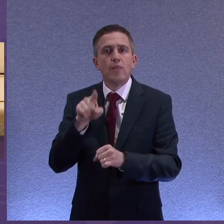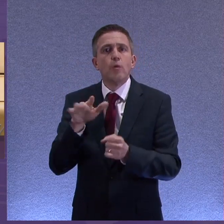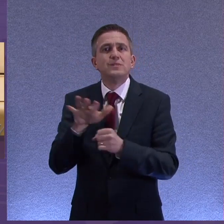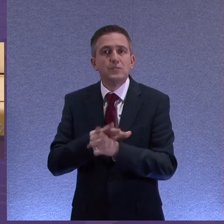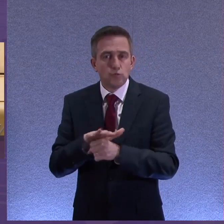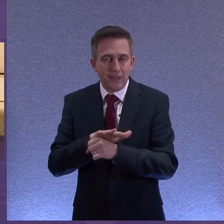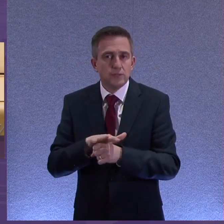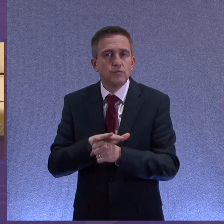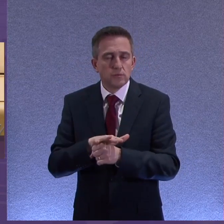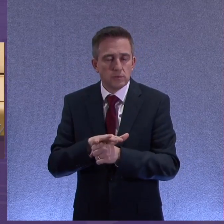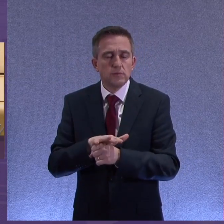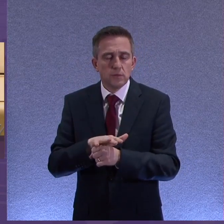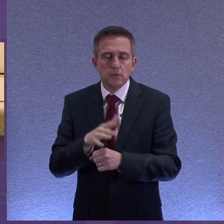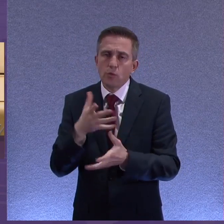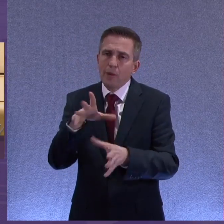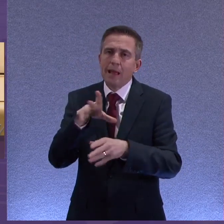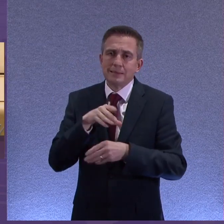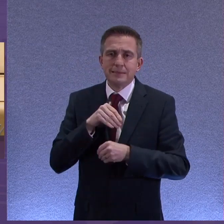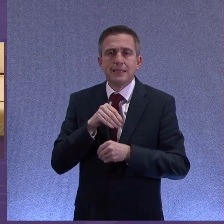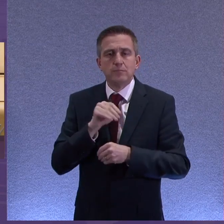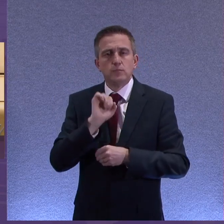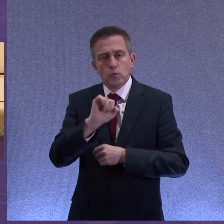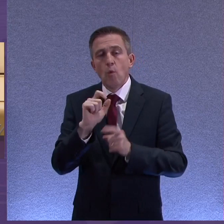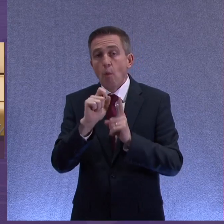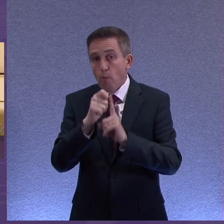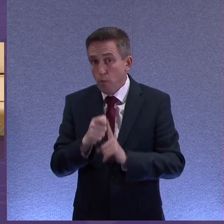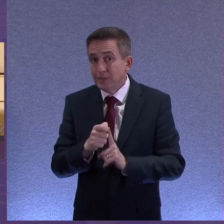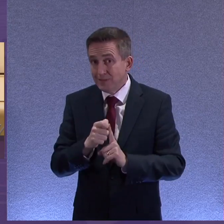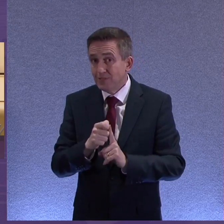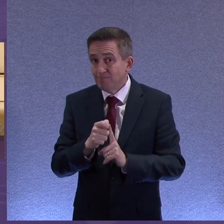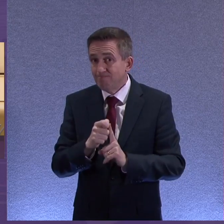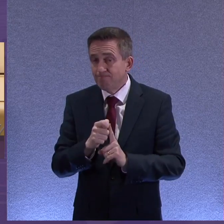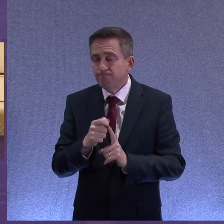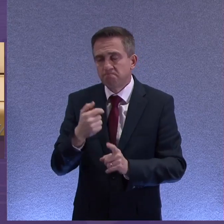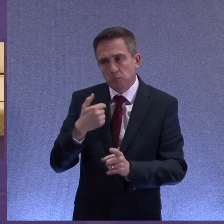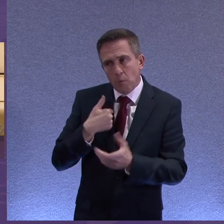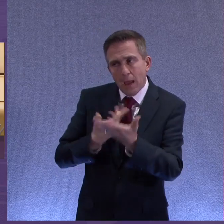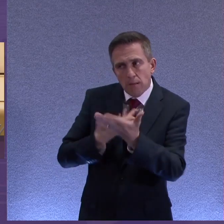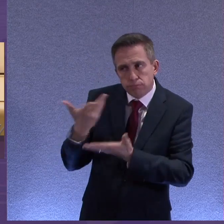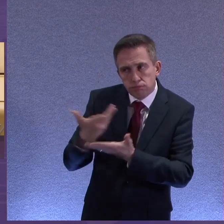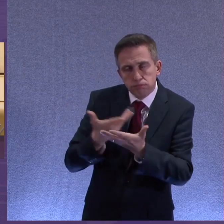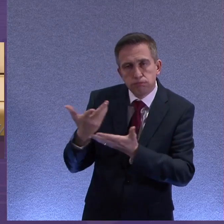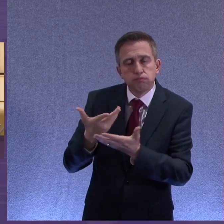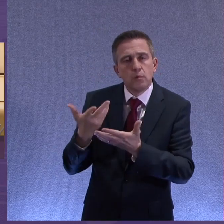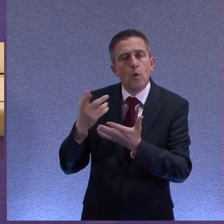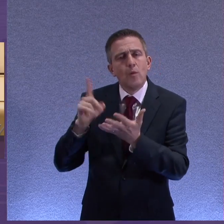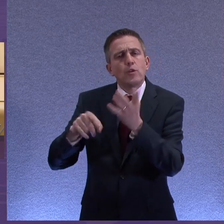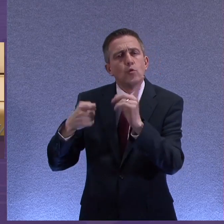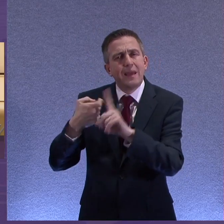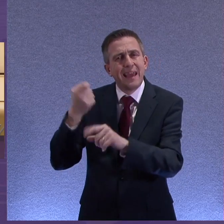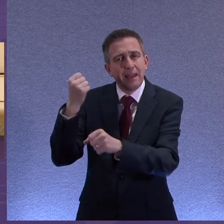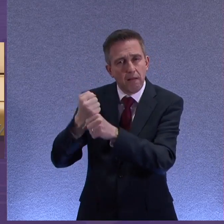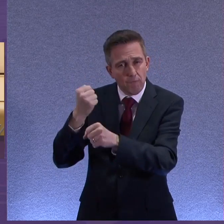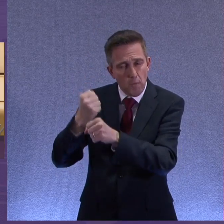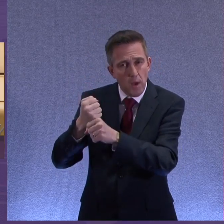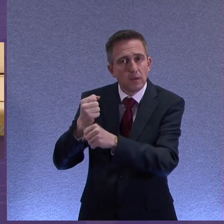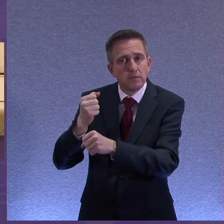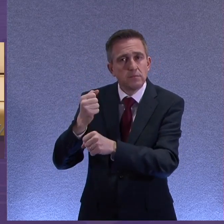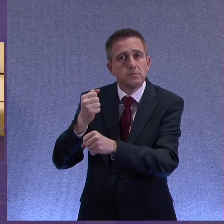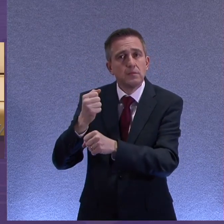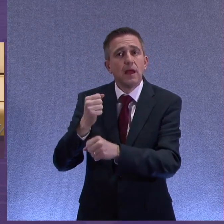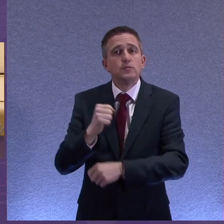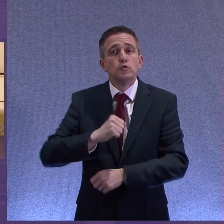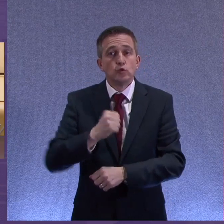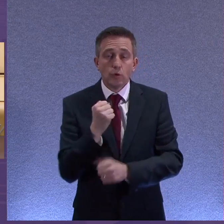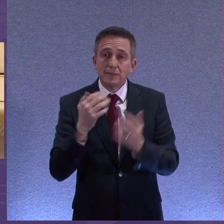circumstances, fully taking on board the points that you make, and in discussions partly with the UK Government and also partly with our Scottish